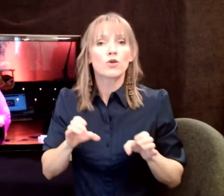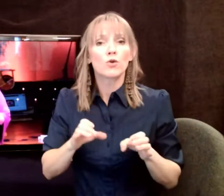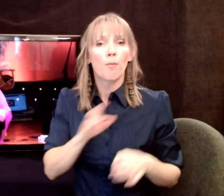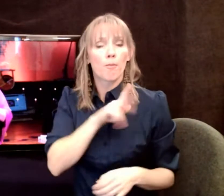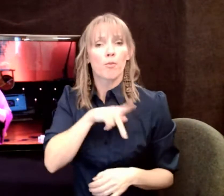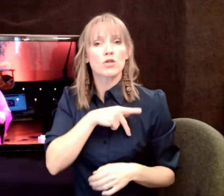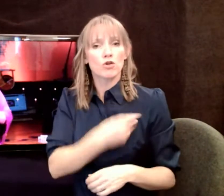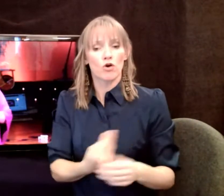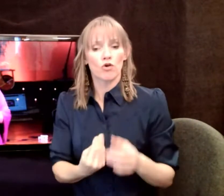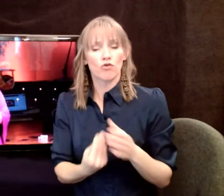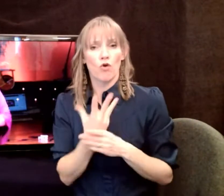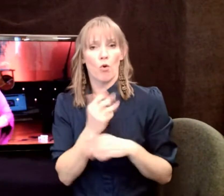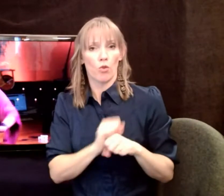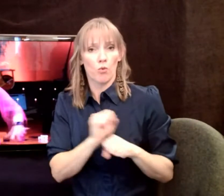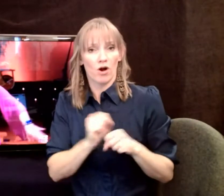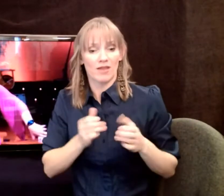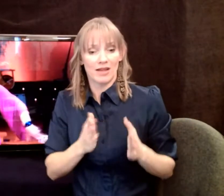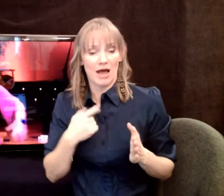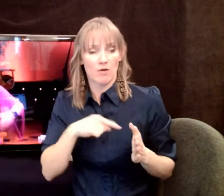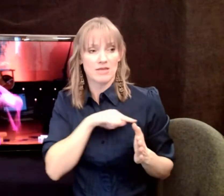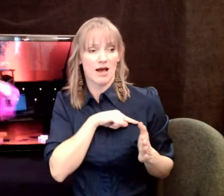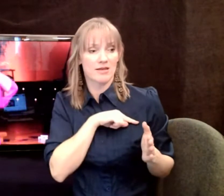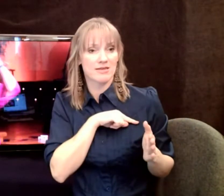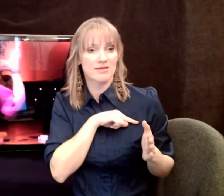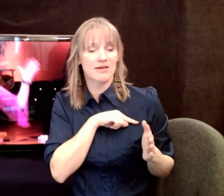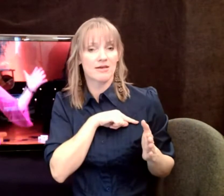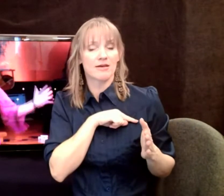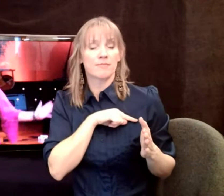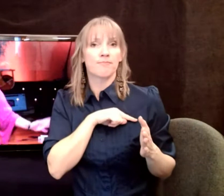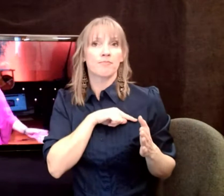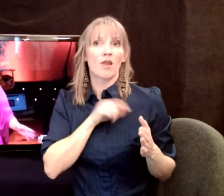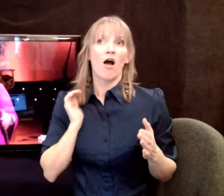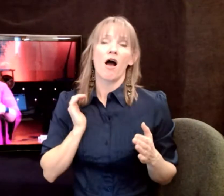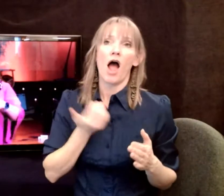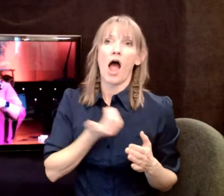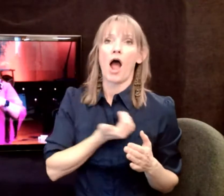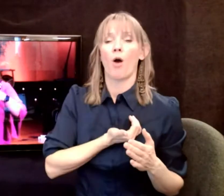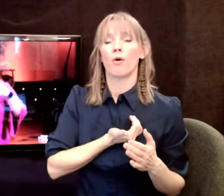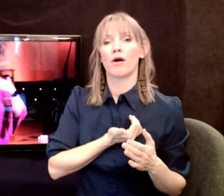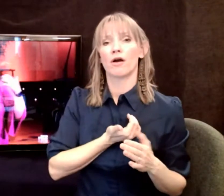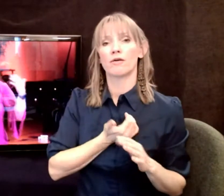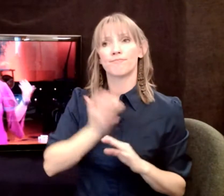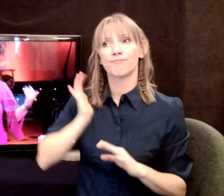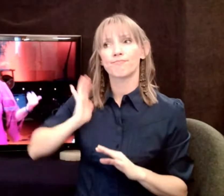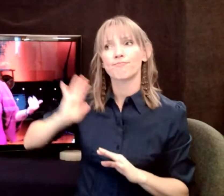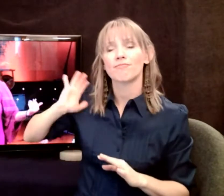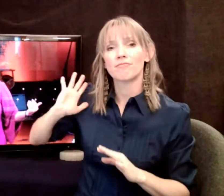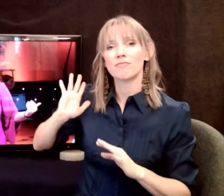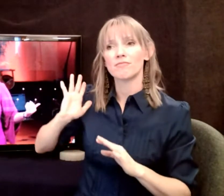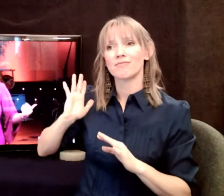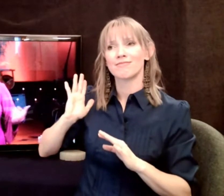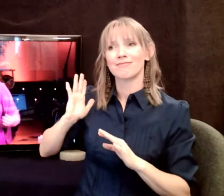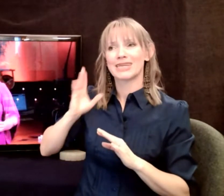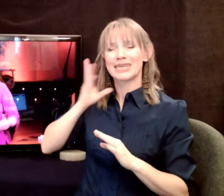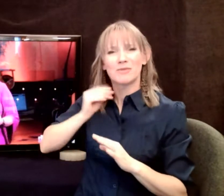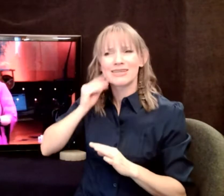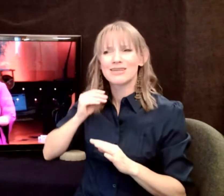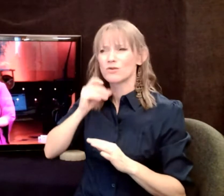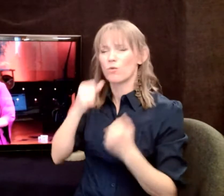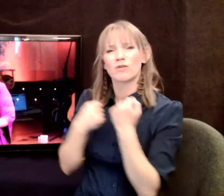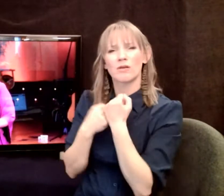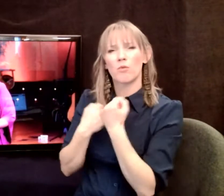work that allows us to let go of the clouds of things that no longer serve us,